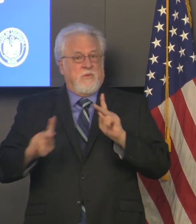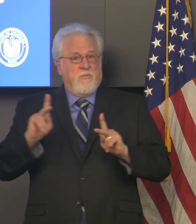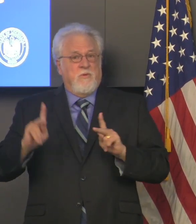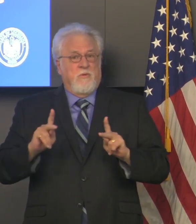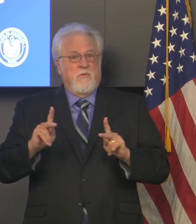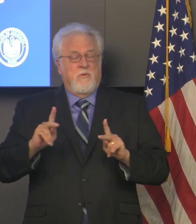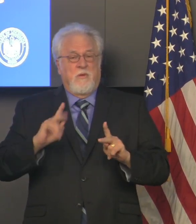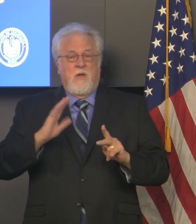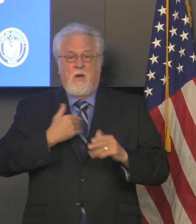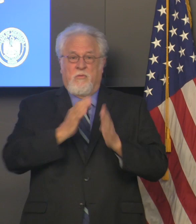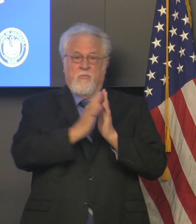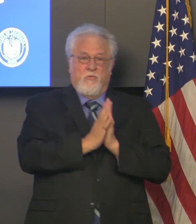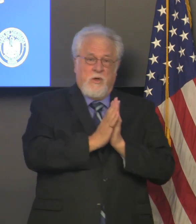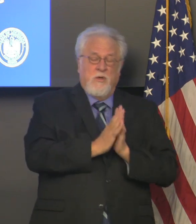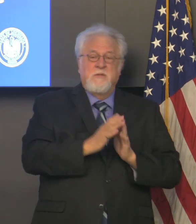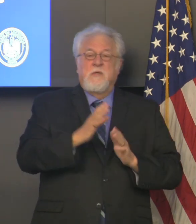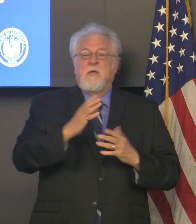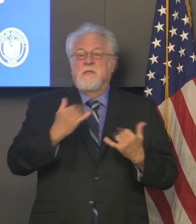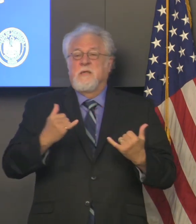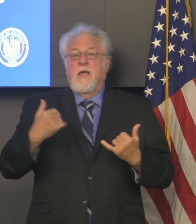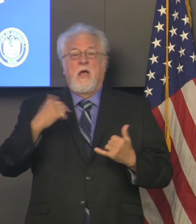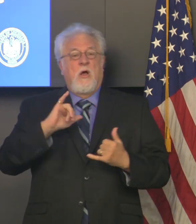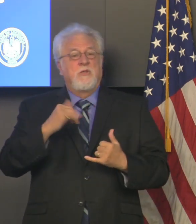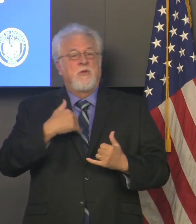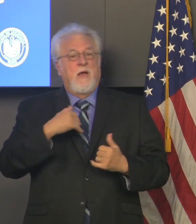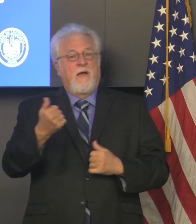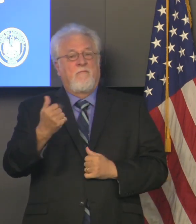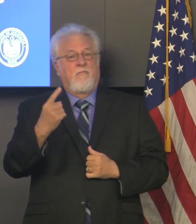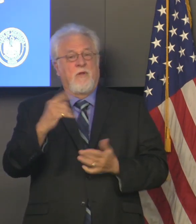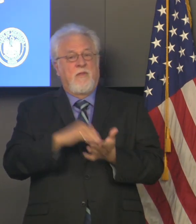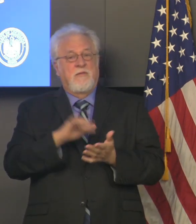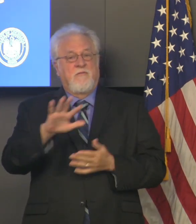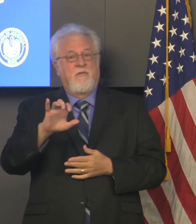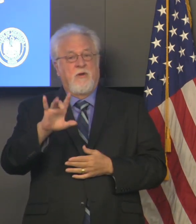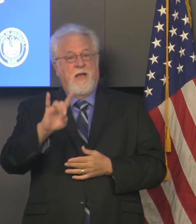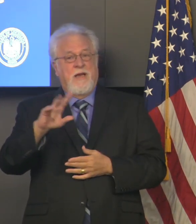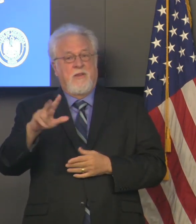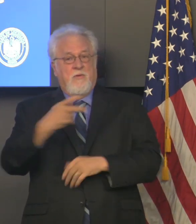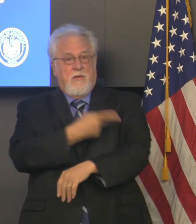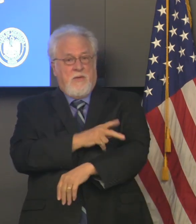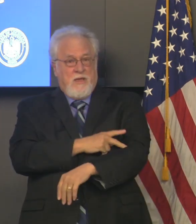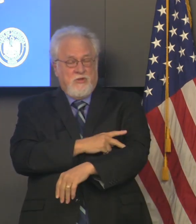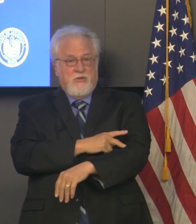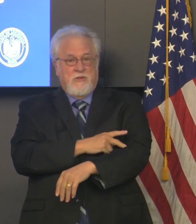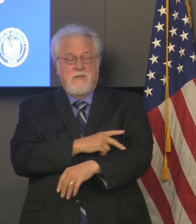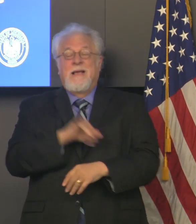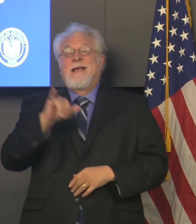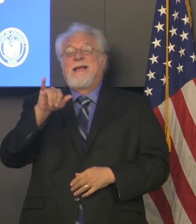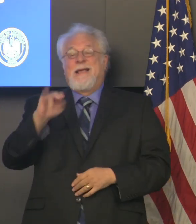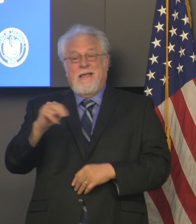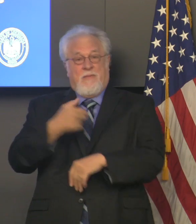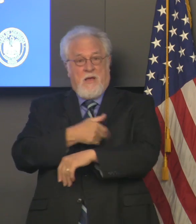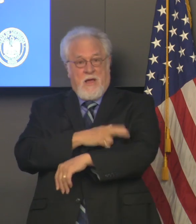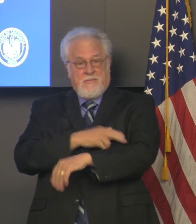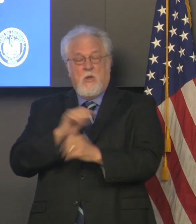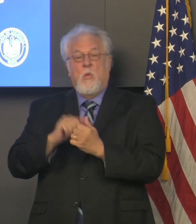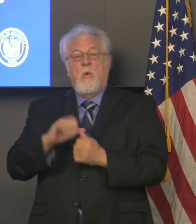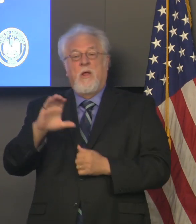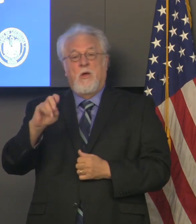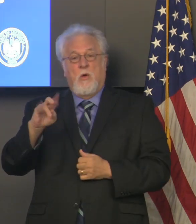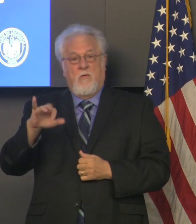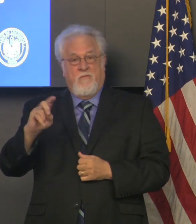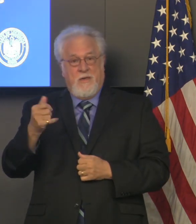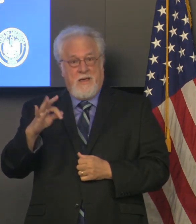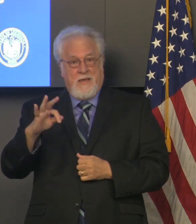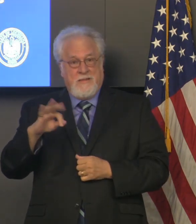in our prayers. Today, we also have 1,583 patients in the hospital with COVID-19 across the